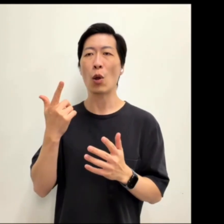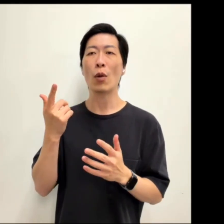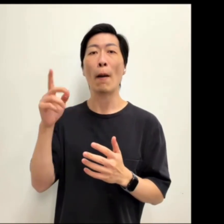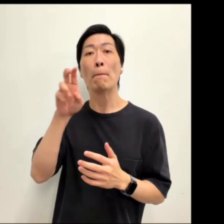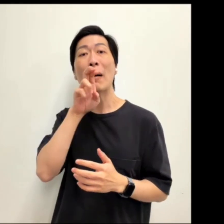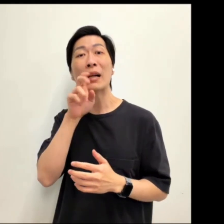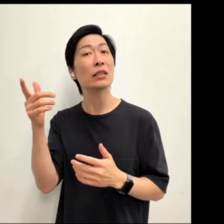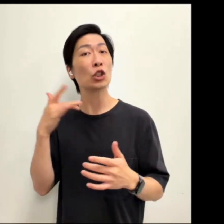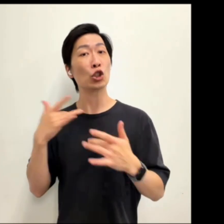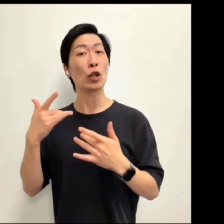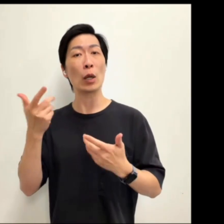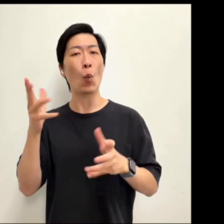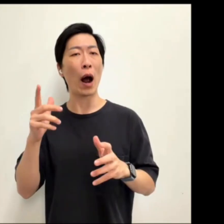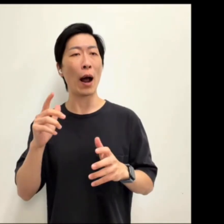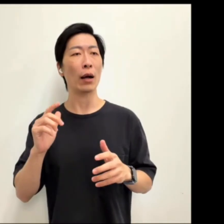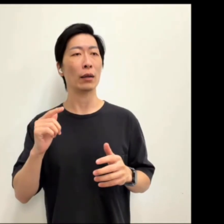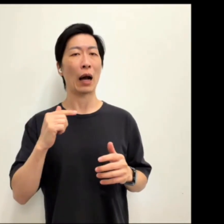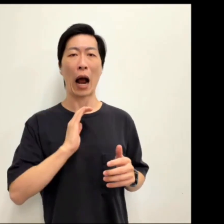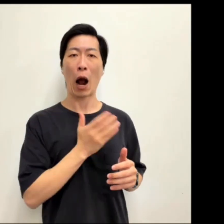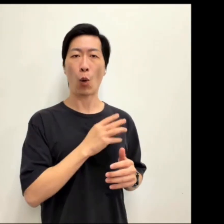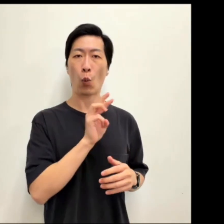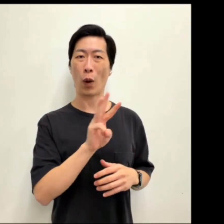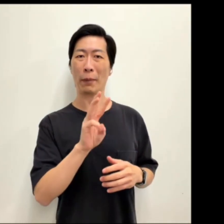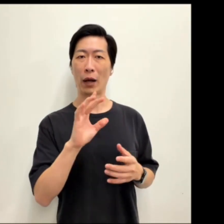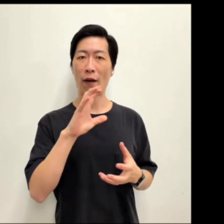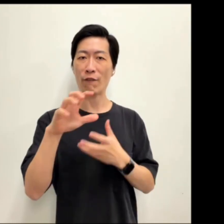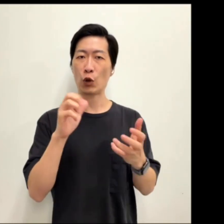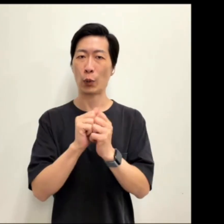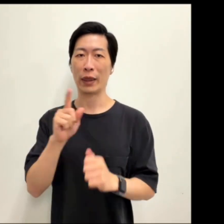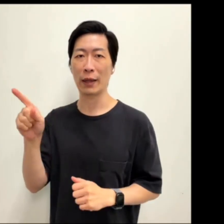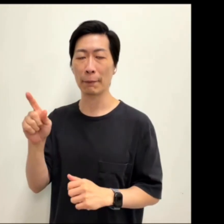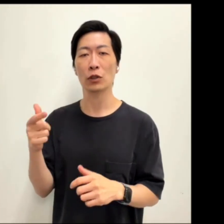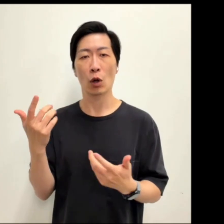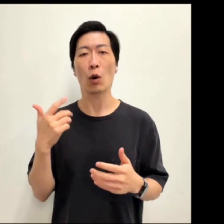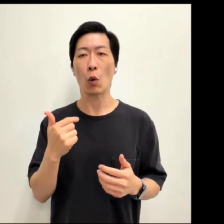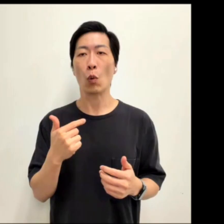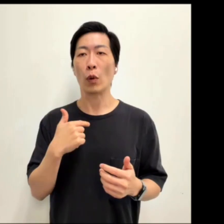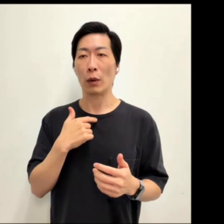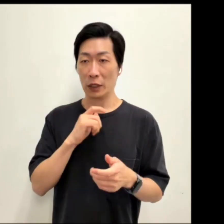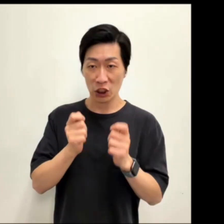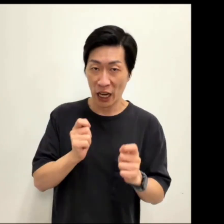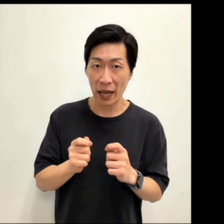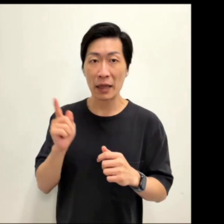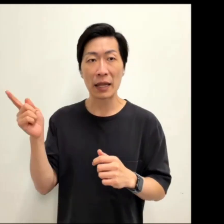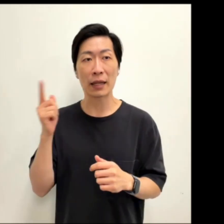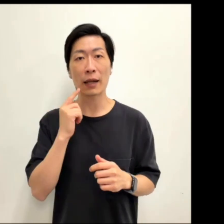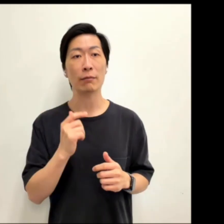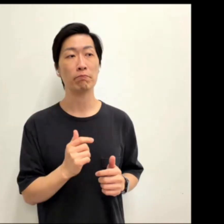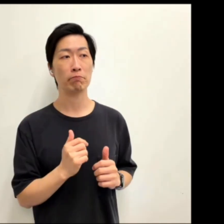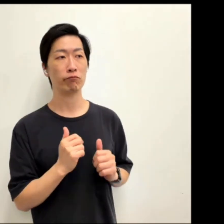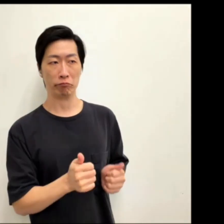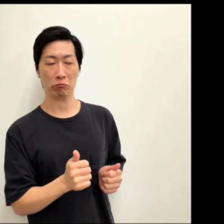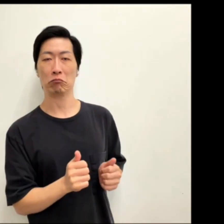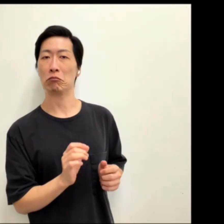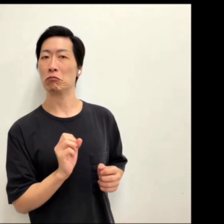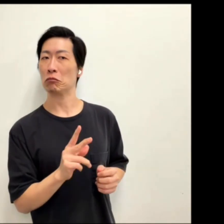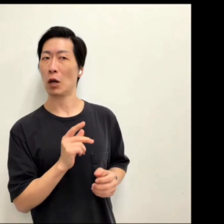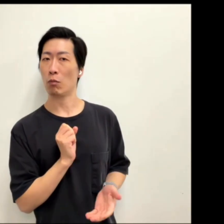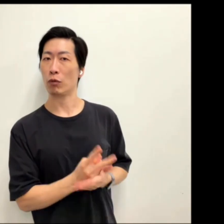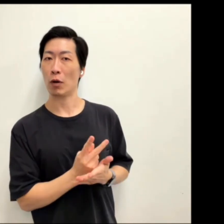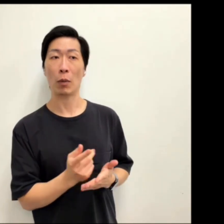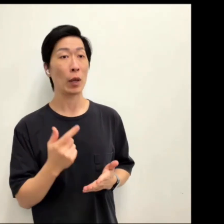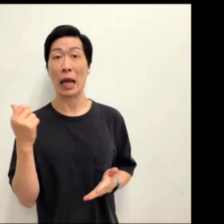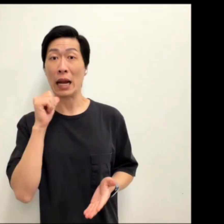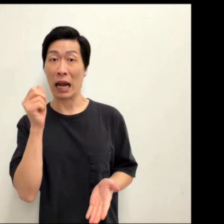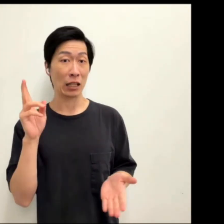They didn't want it to be confusing at all. So we made all those changes and then we got like the unofficial thumbs up from them. They said, we're not going to